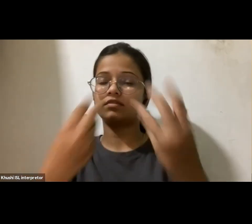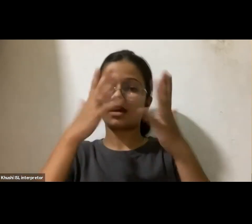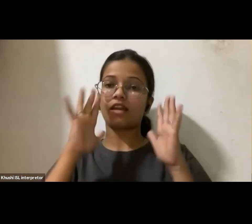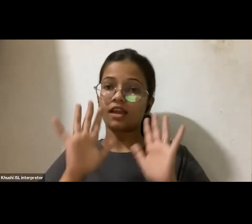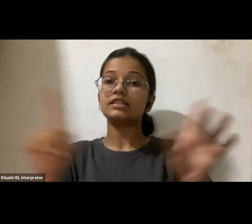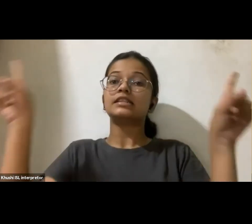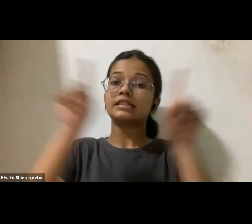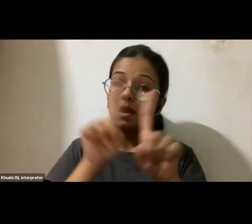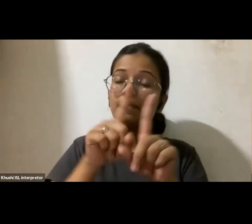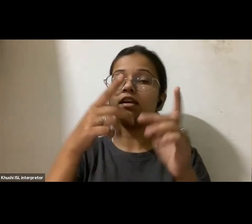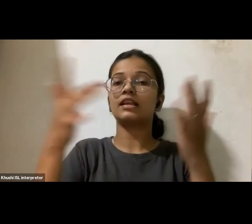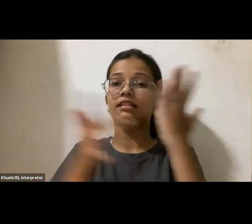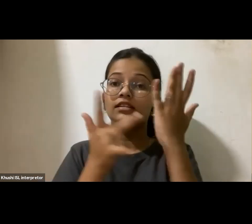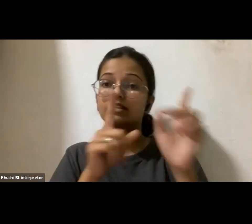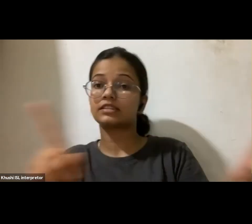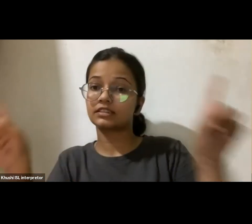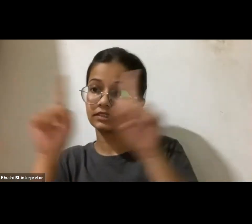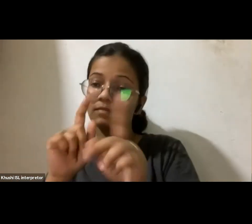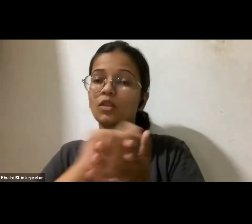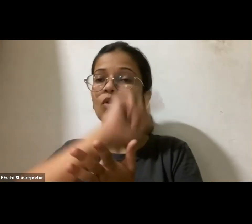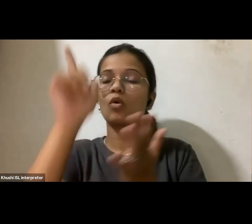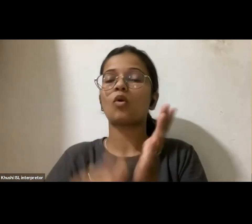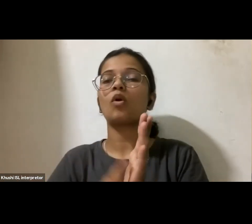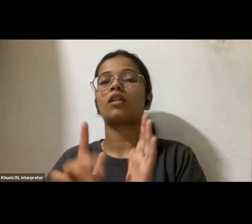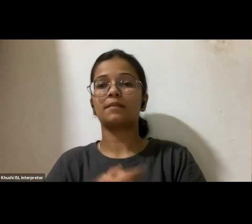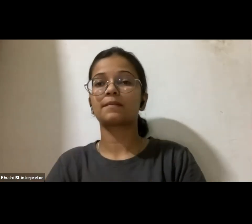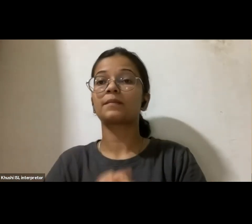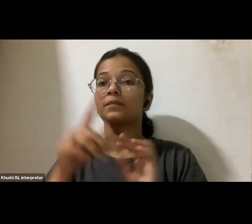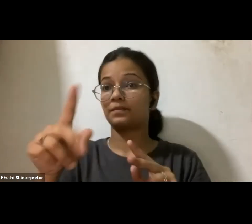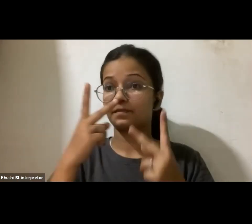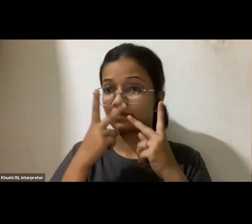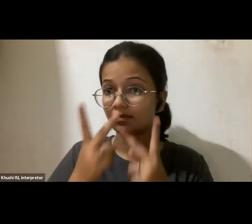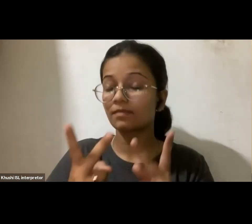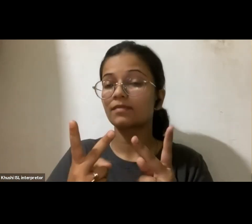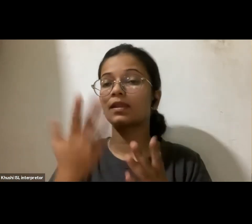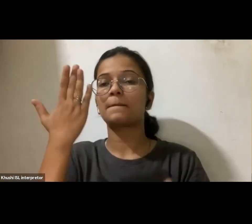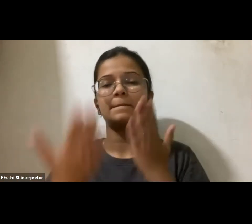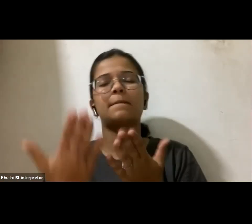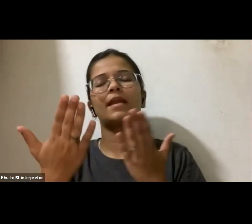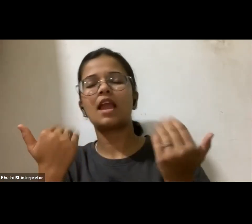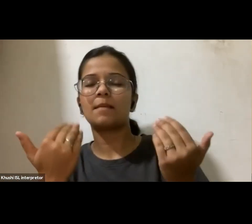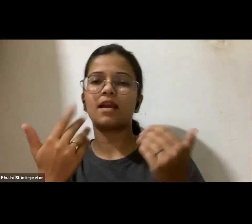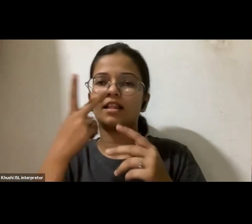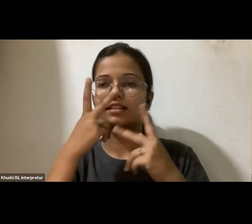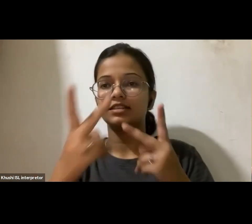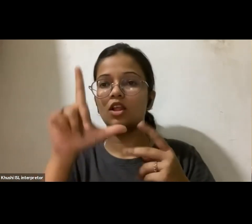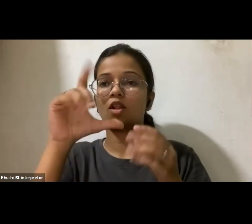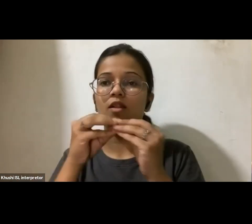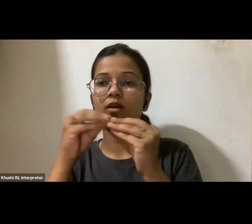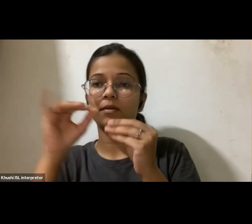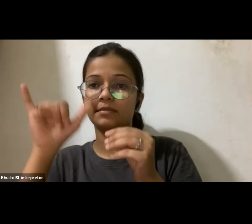same technique that was being employed all throughout. So you would be able to see some portraits that are